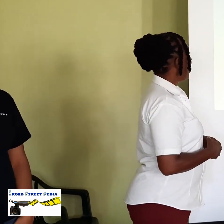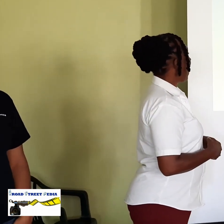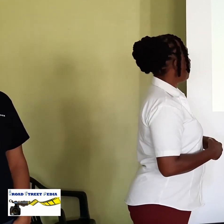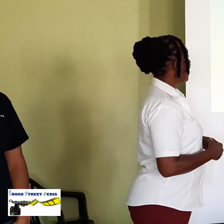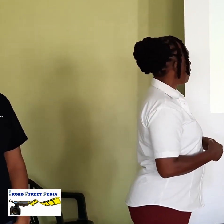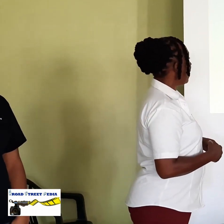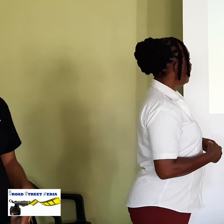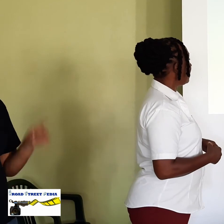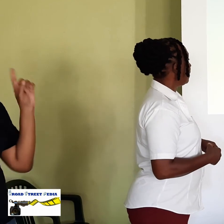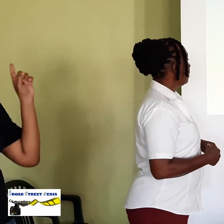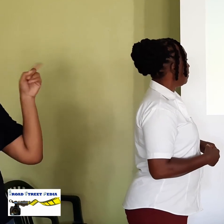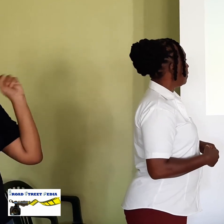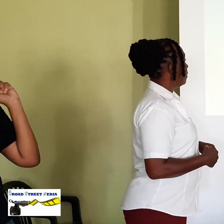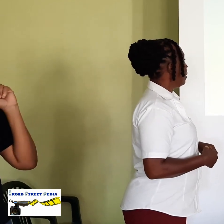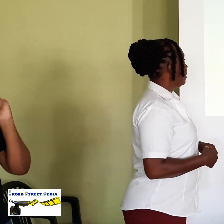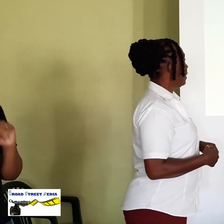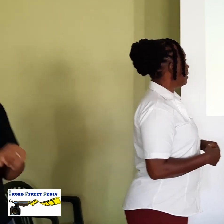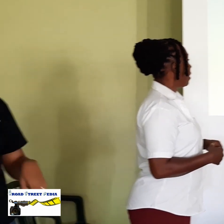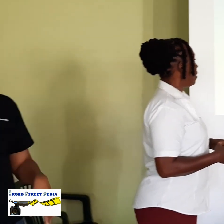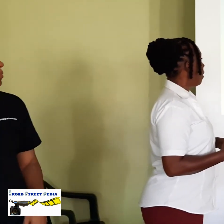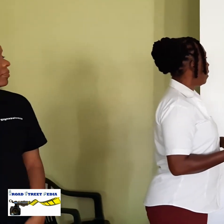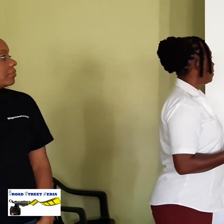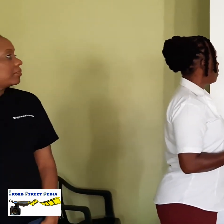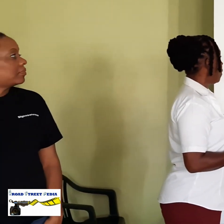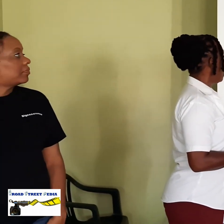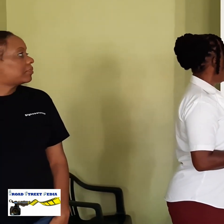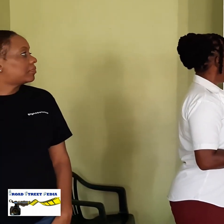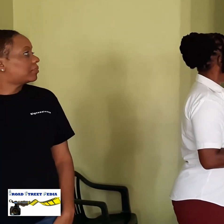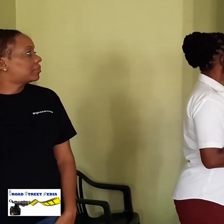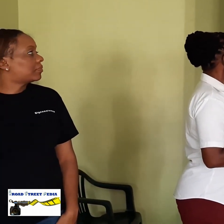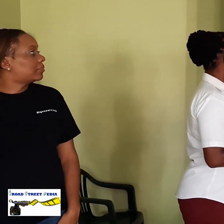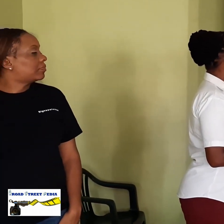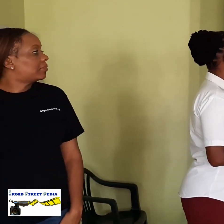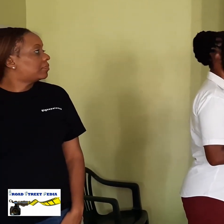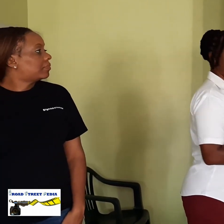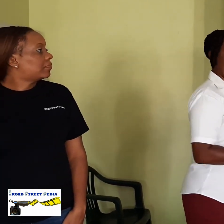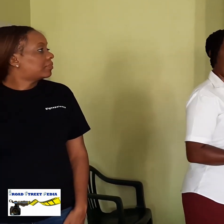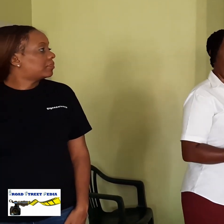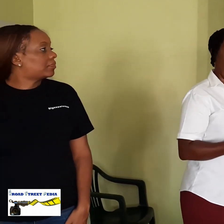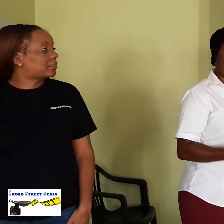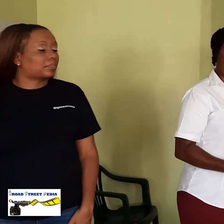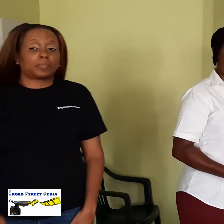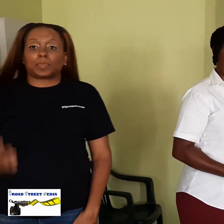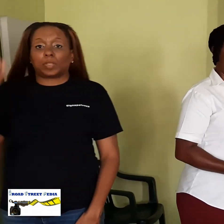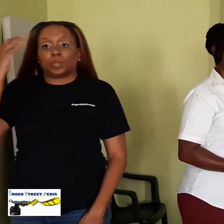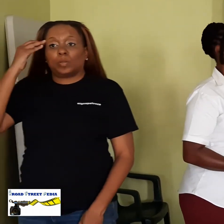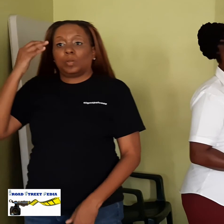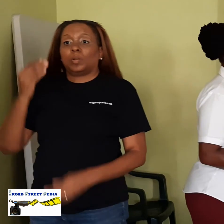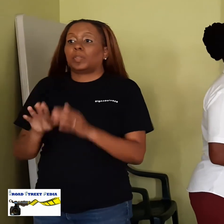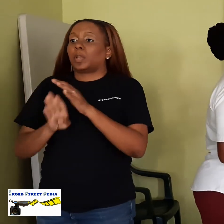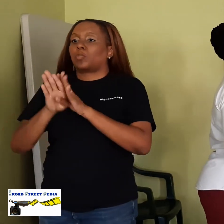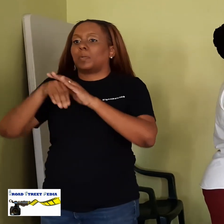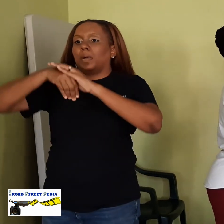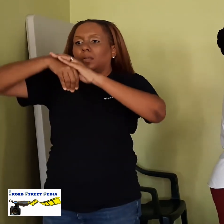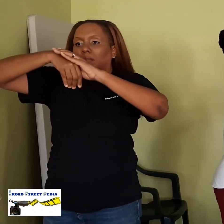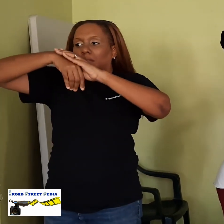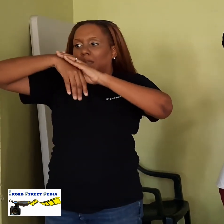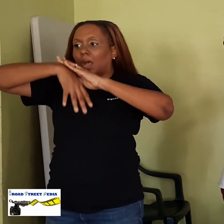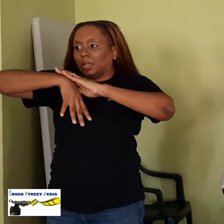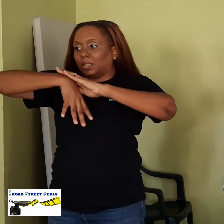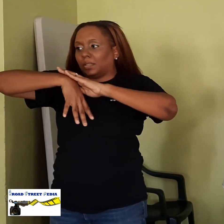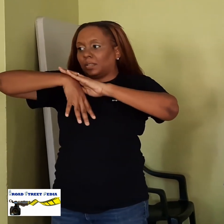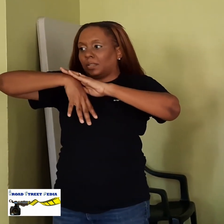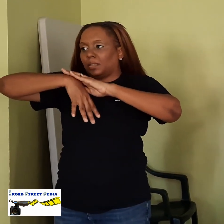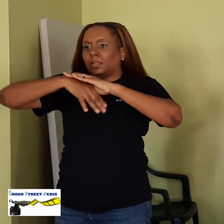Here we have carrots. These are also crops that grow under the ground.